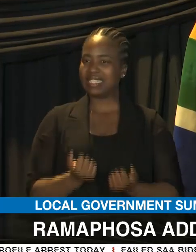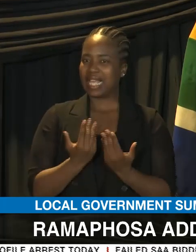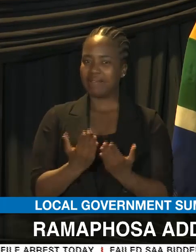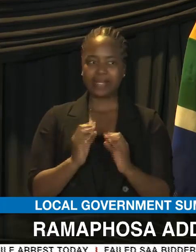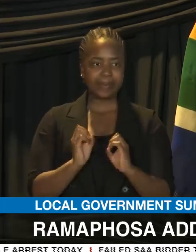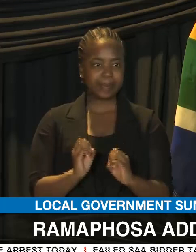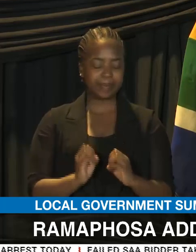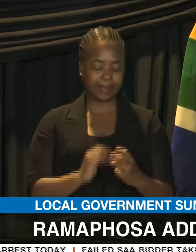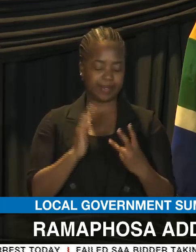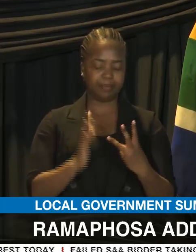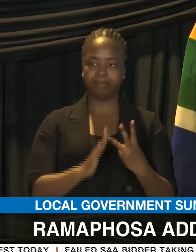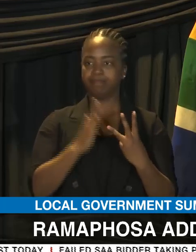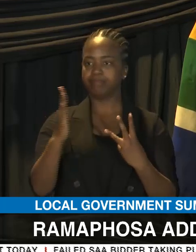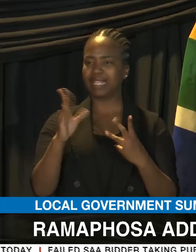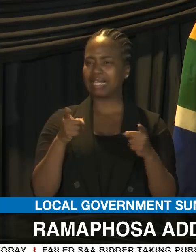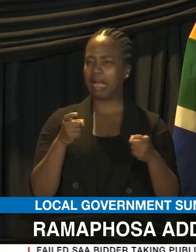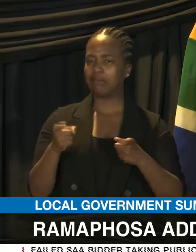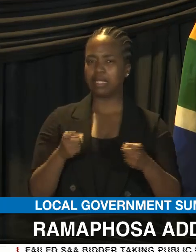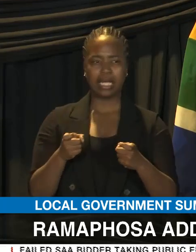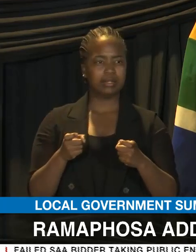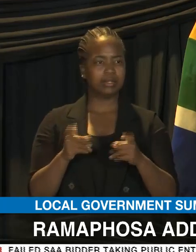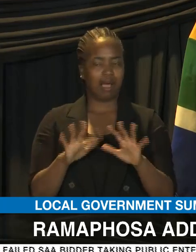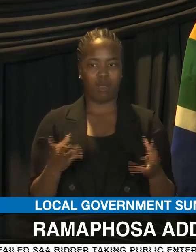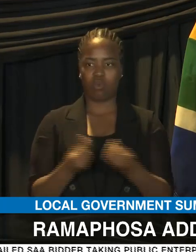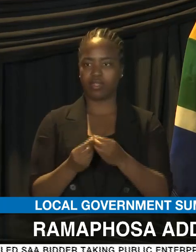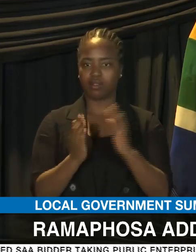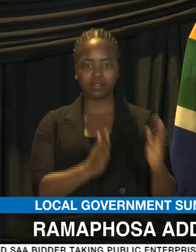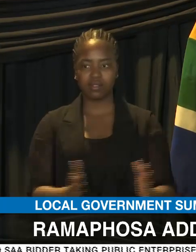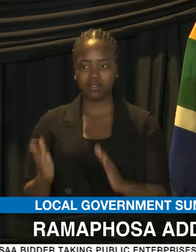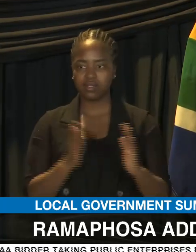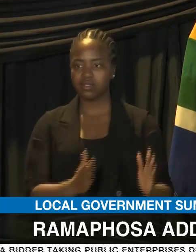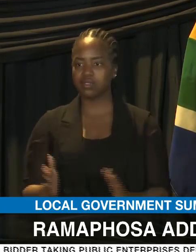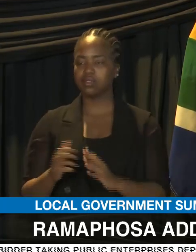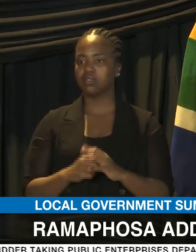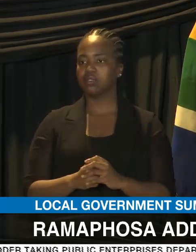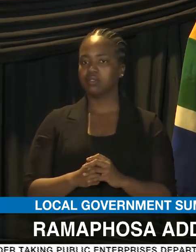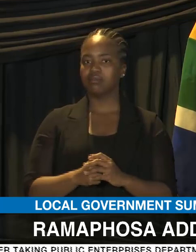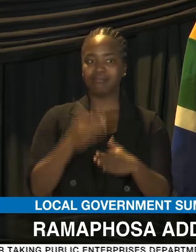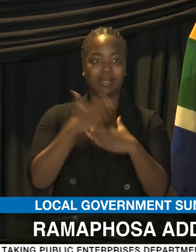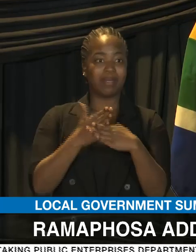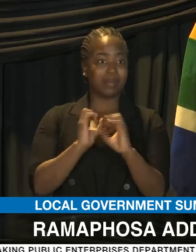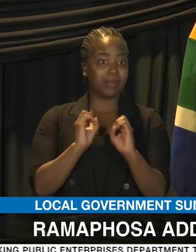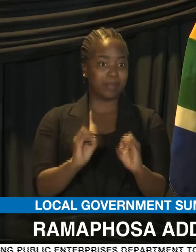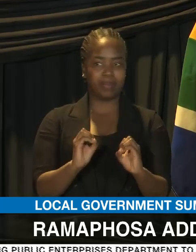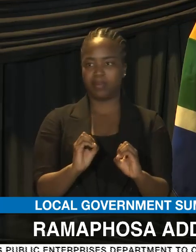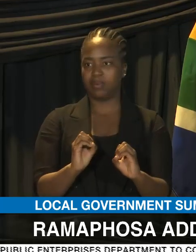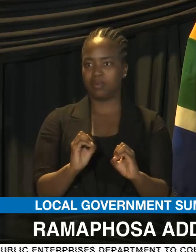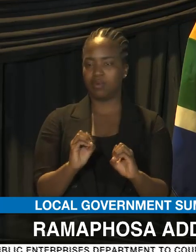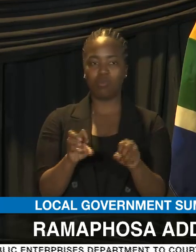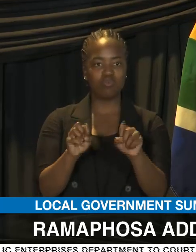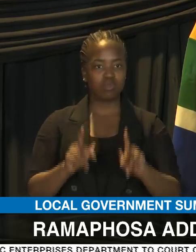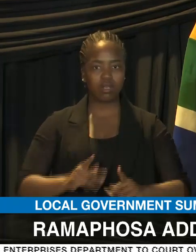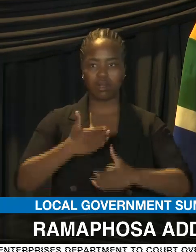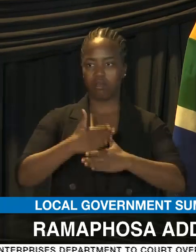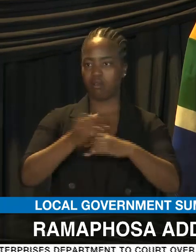delivery, issues of governance, and issues of unemployment and economic development